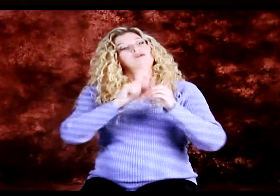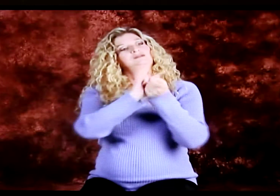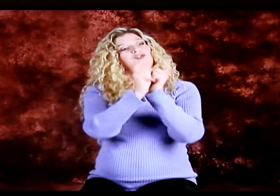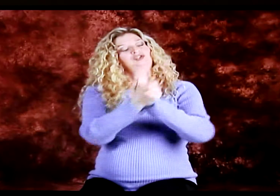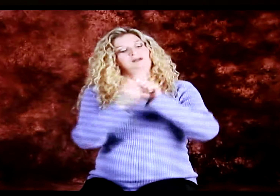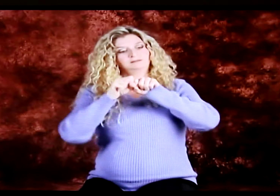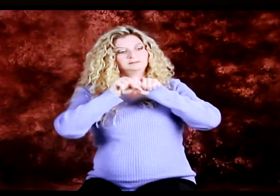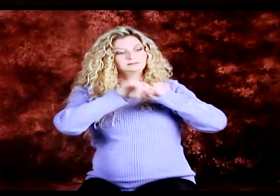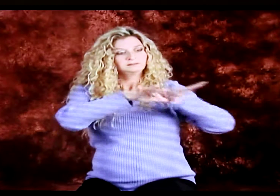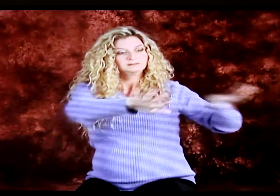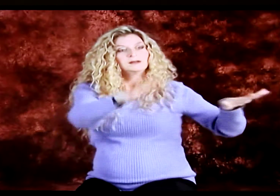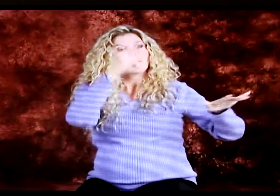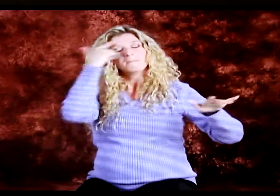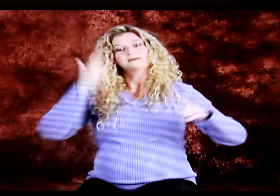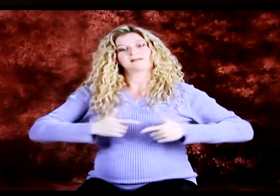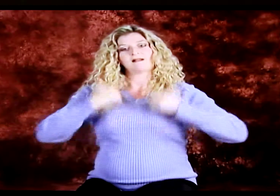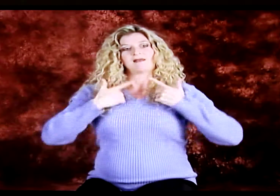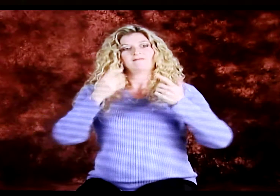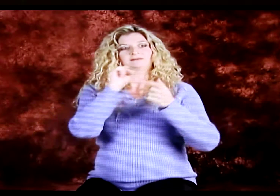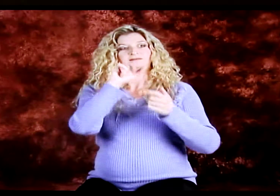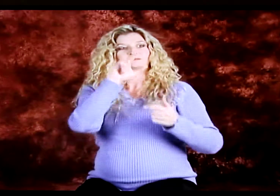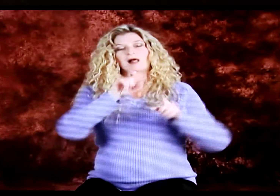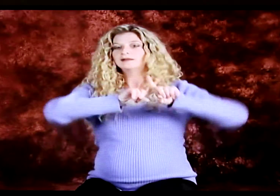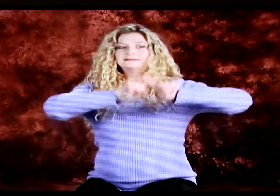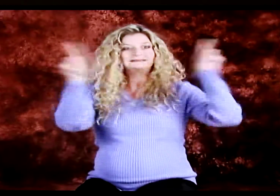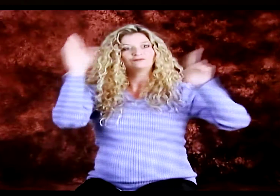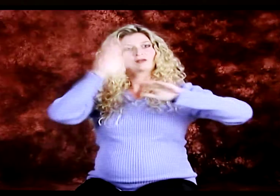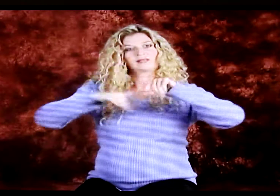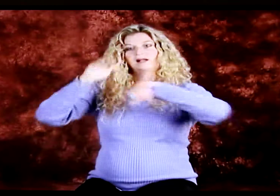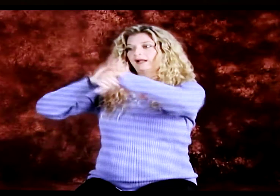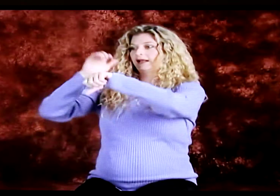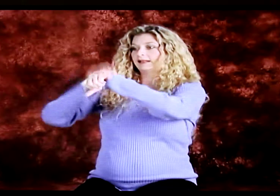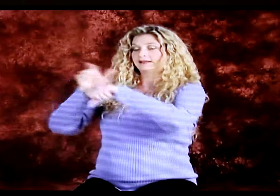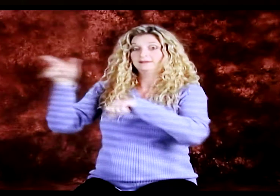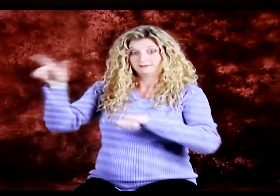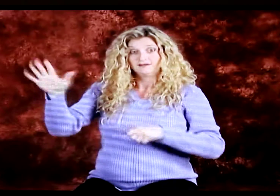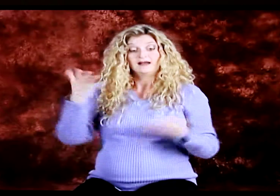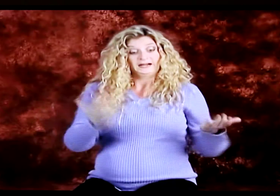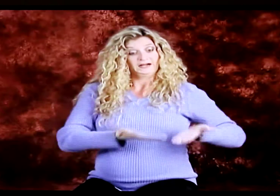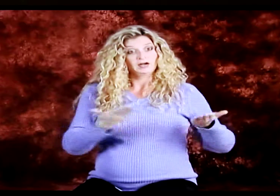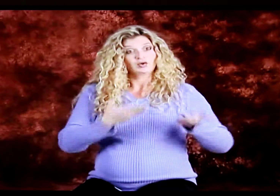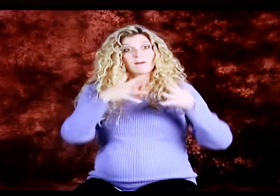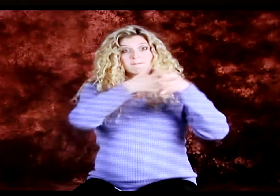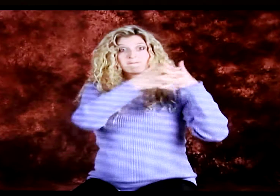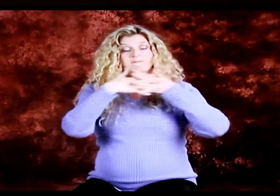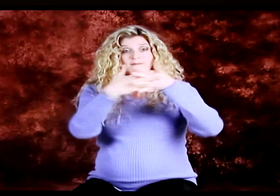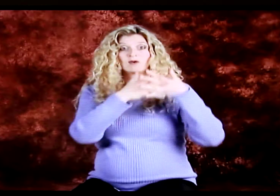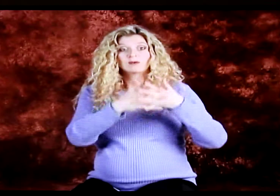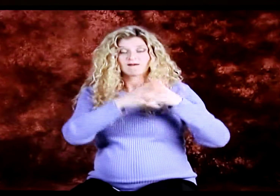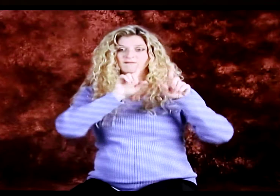know, that also started to change, and that spread through America because the lifestyle was very different in America than it was in